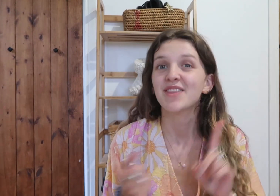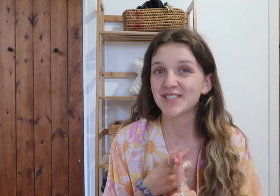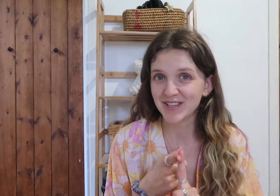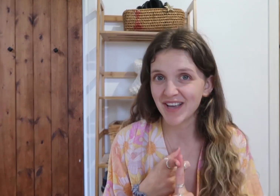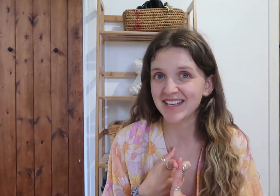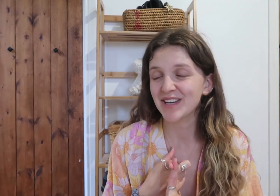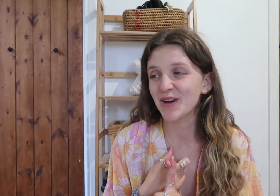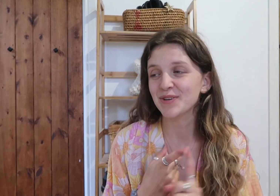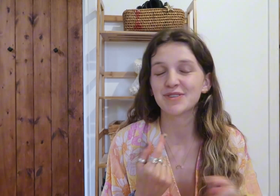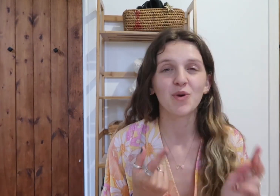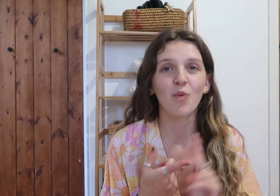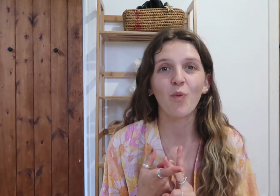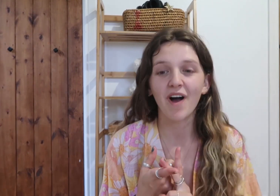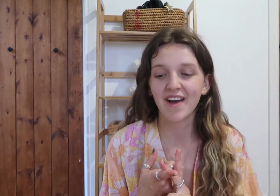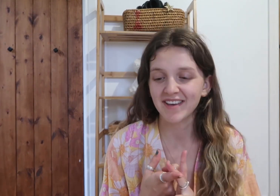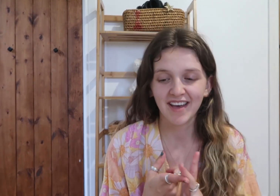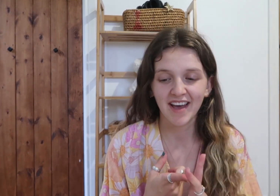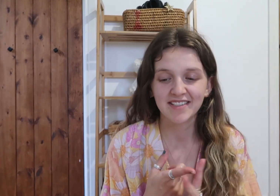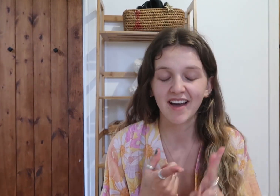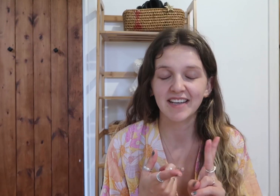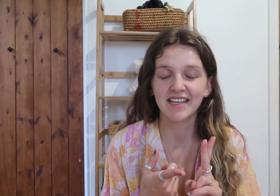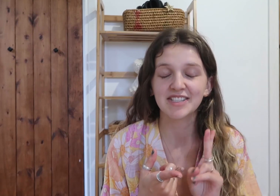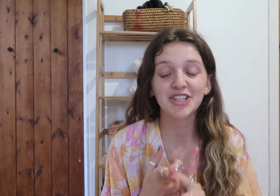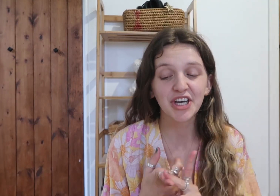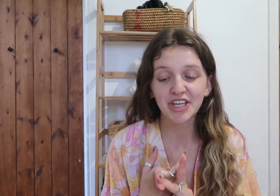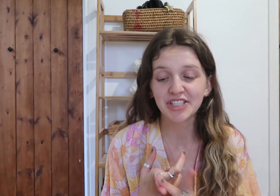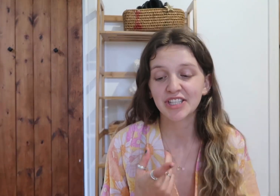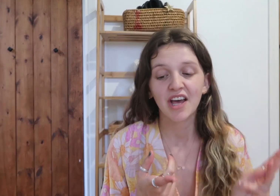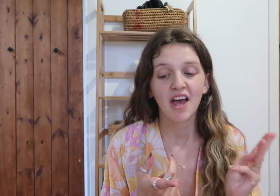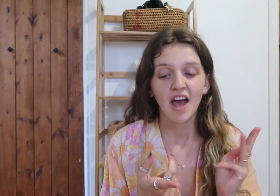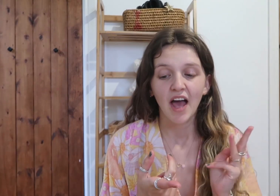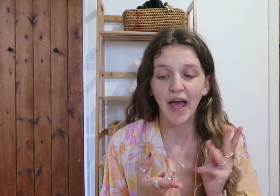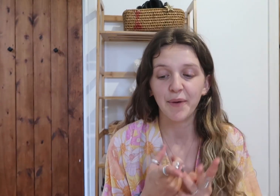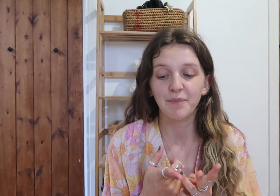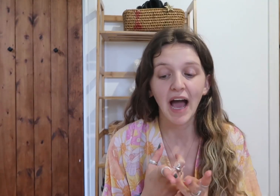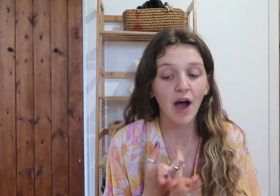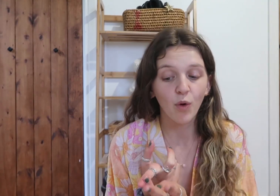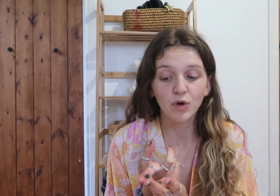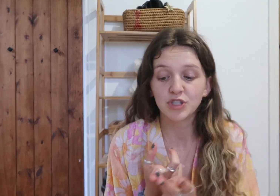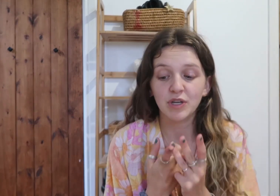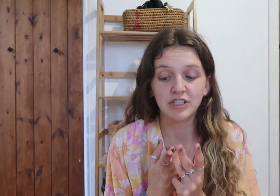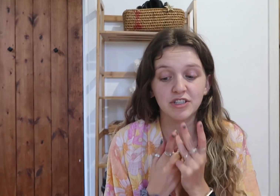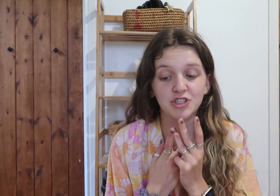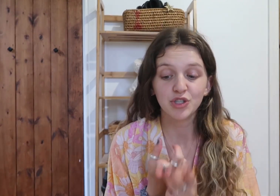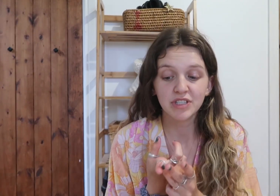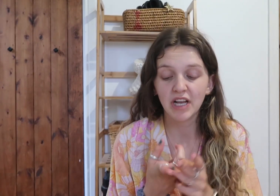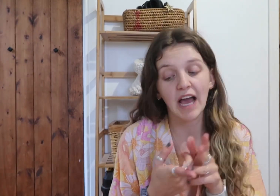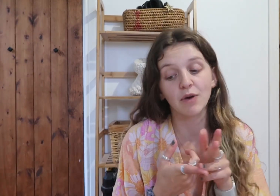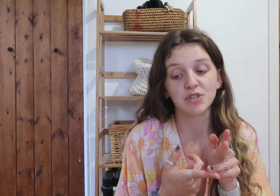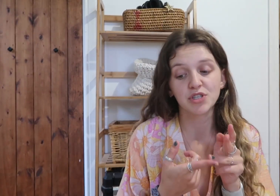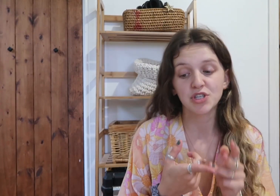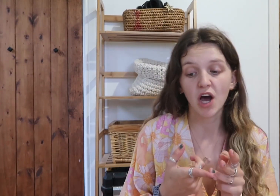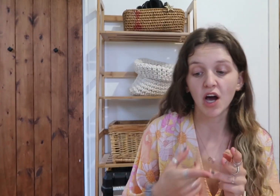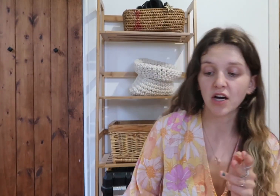So the sign he knows, why signing is good, how to introduce it, like how to